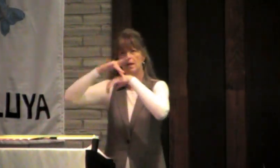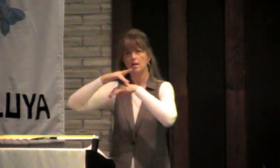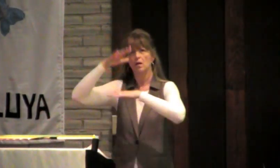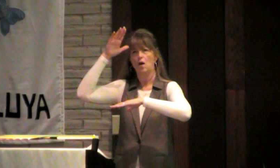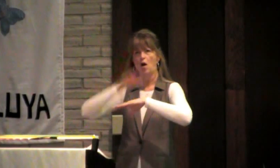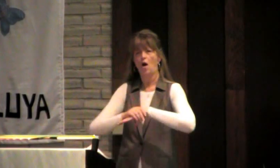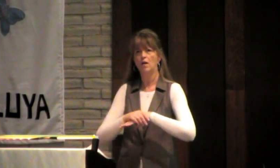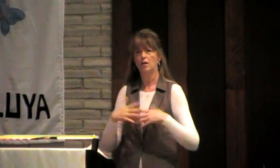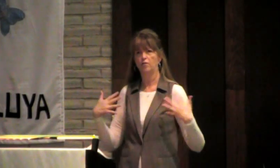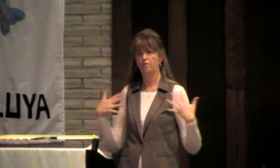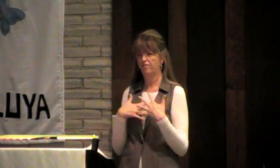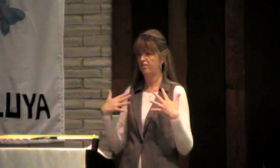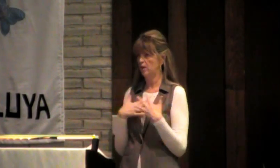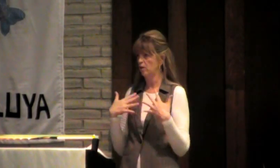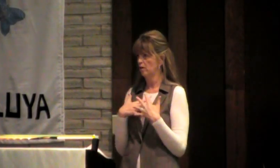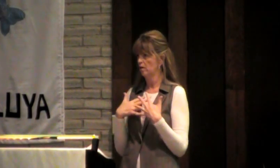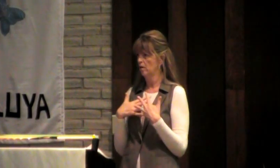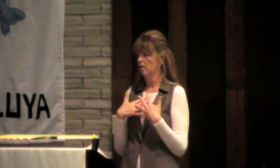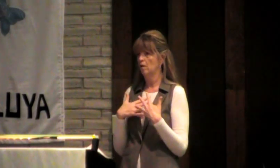if you obsess on that fear,